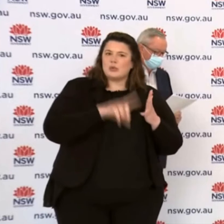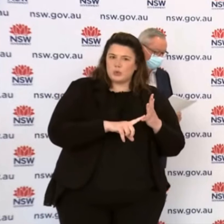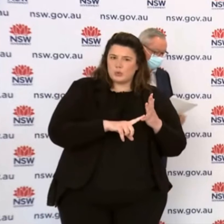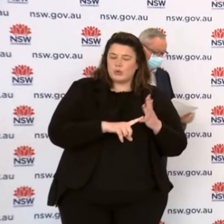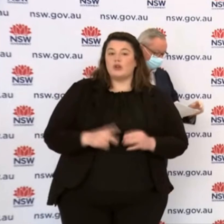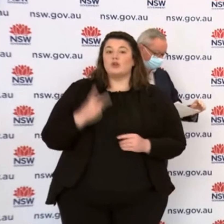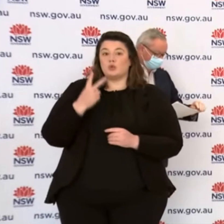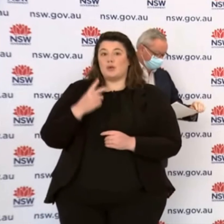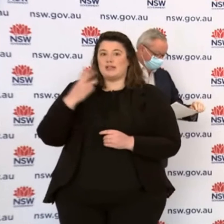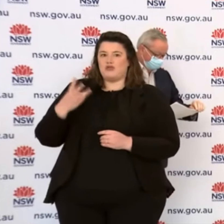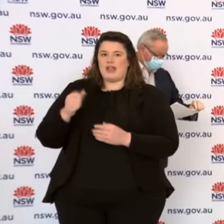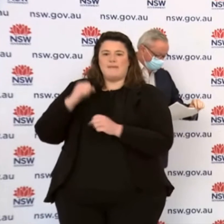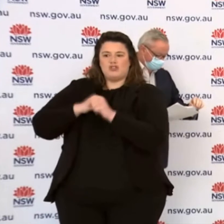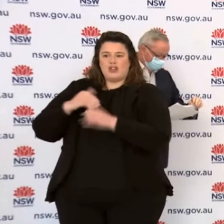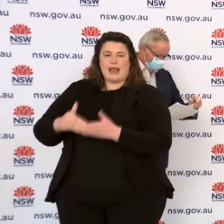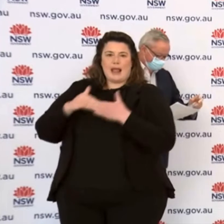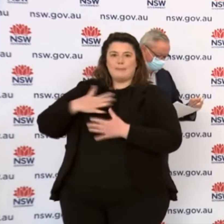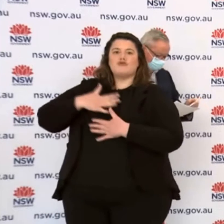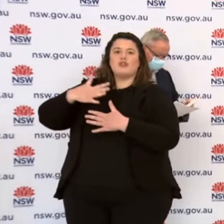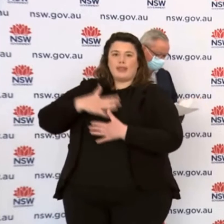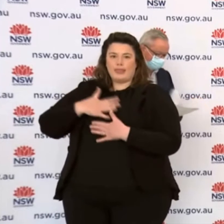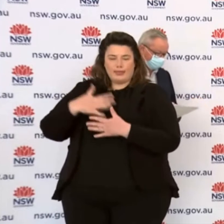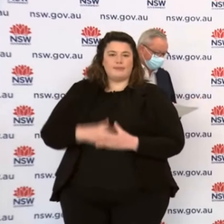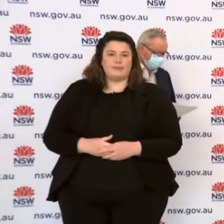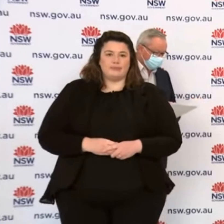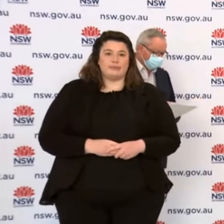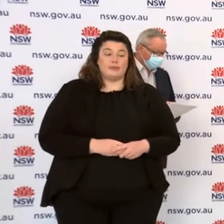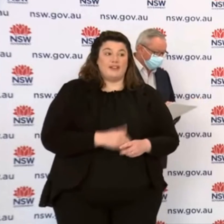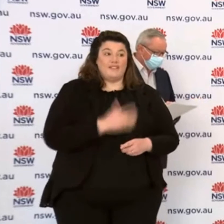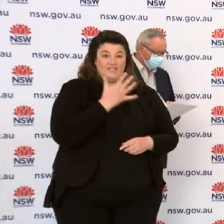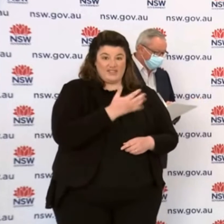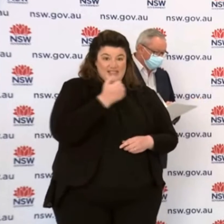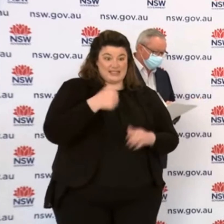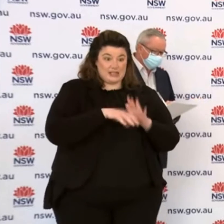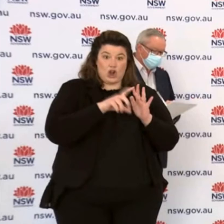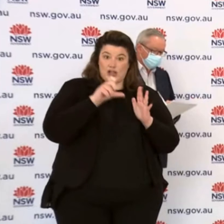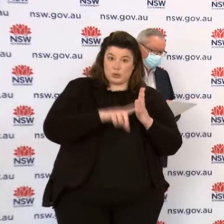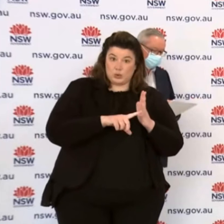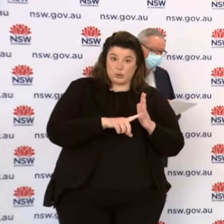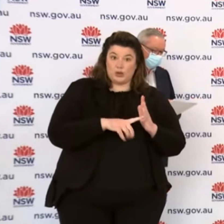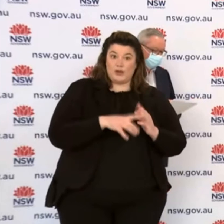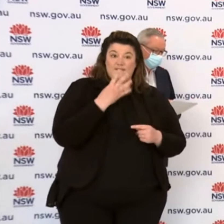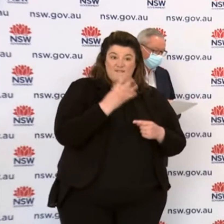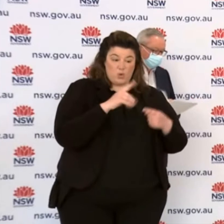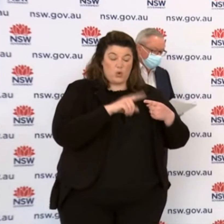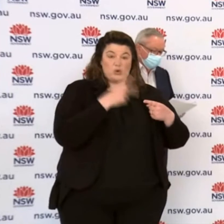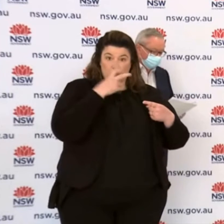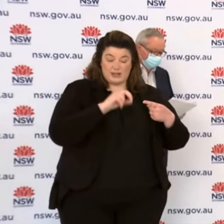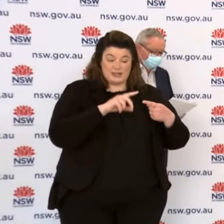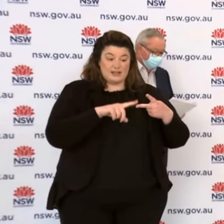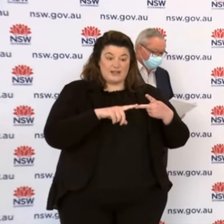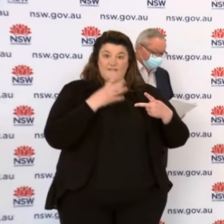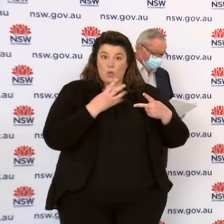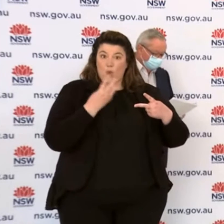23 are ventilated. Of the 56 cases in intensive care, 4 are in their 20s, 4 are in